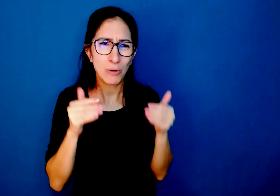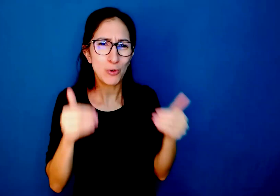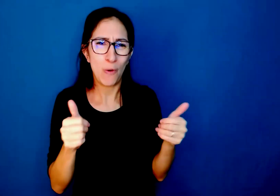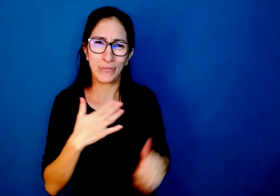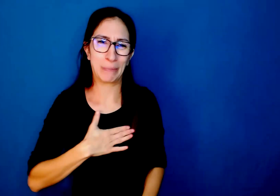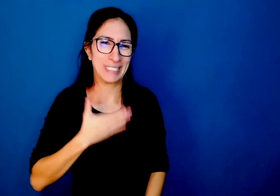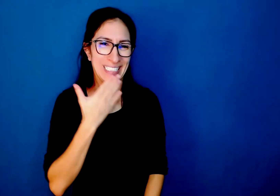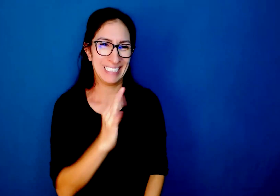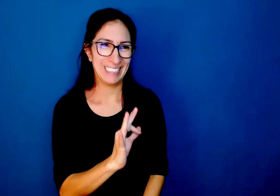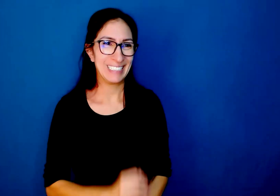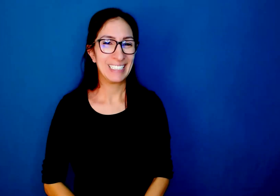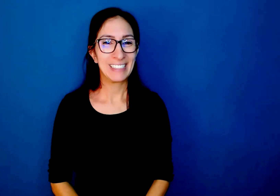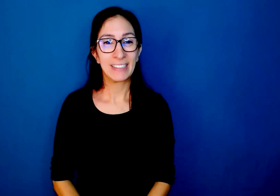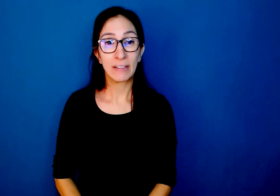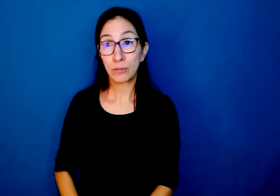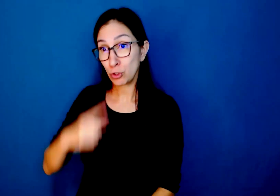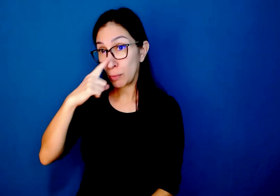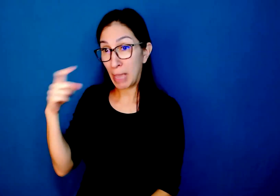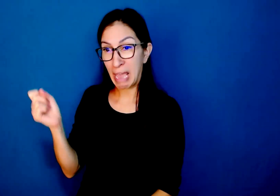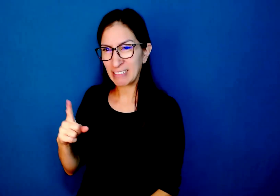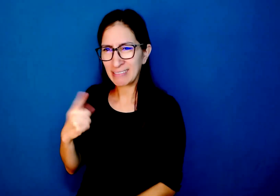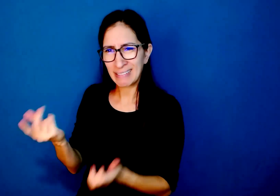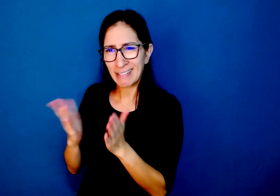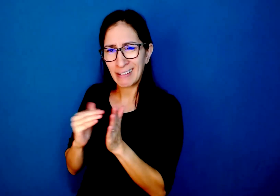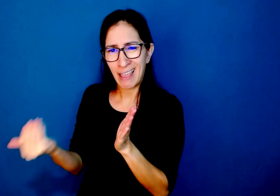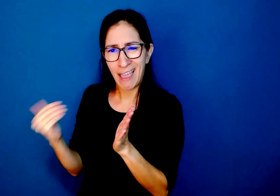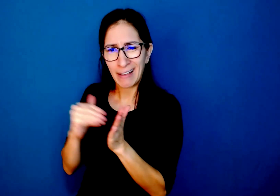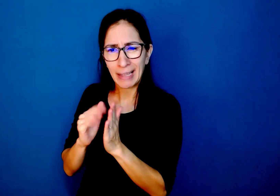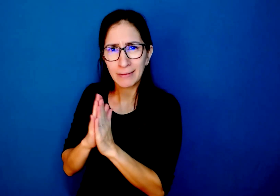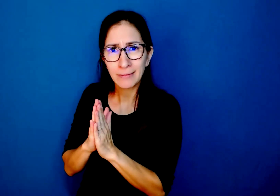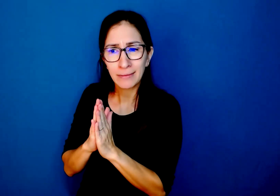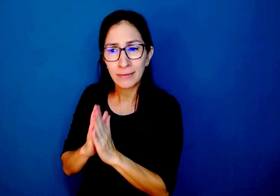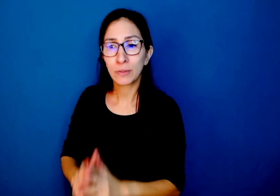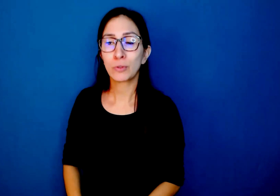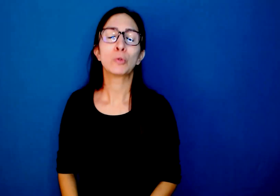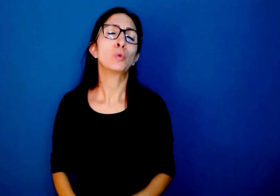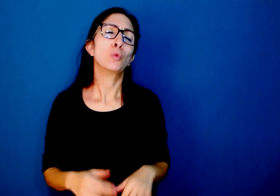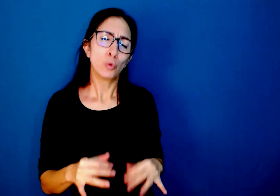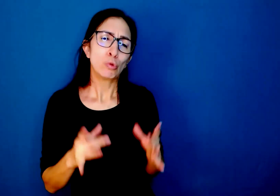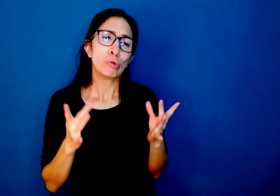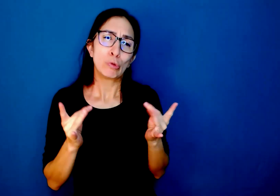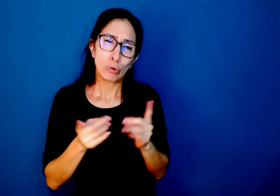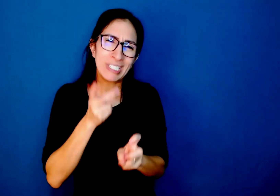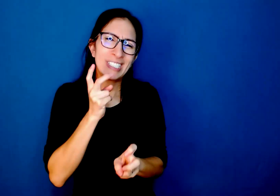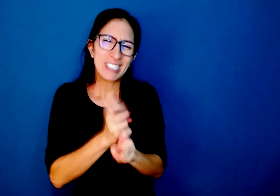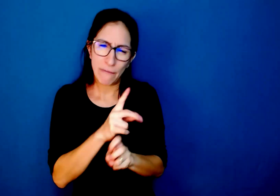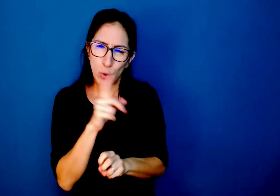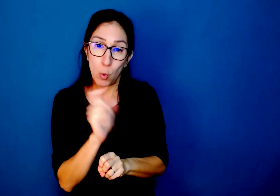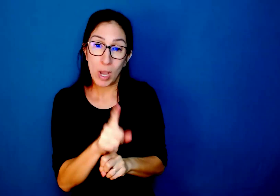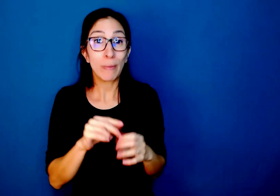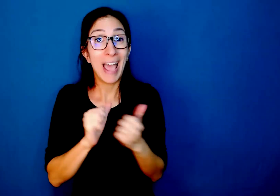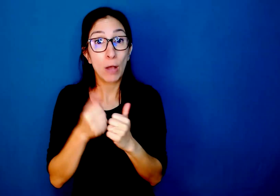say the question one more time for me, just to make sure I Yes. understood it? Sort of a tricky one, Yeah. but how could we